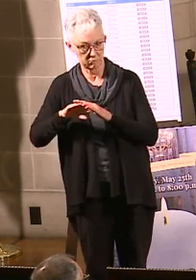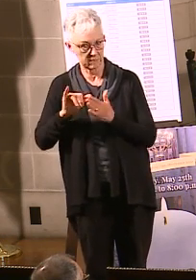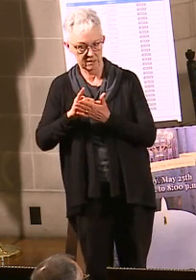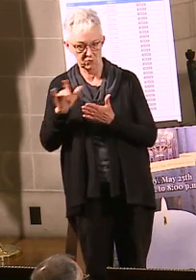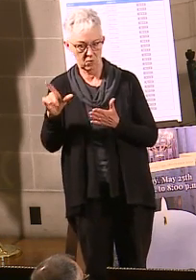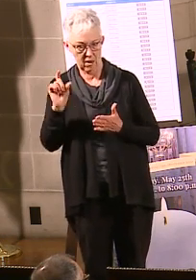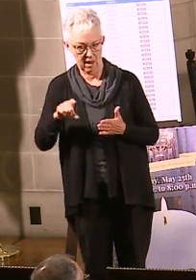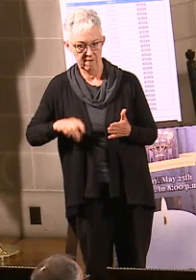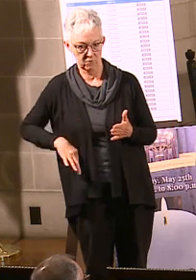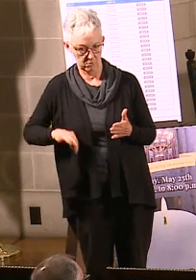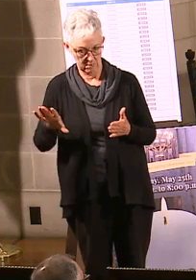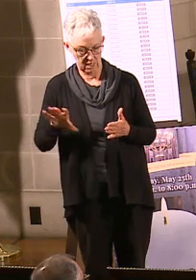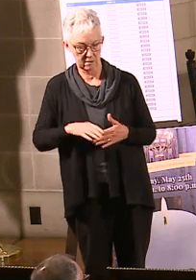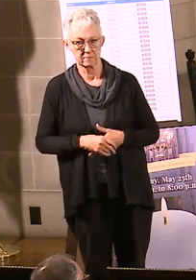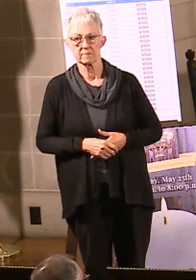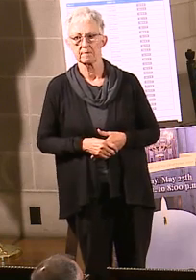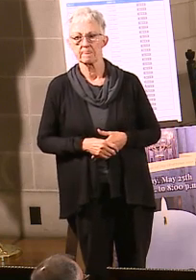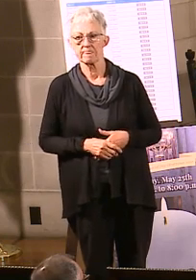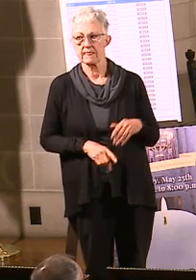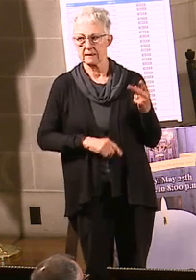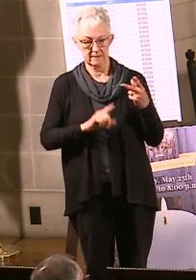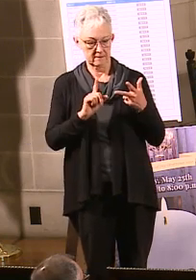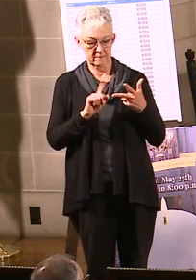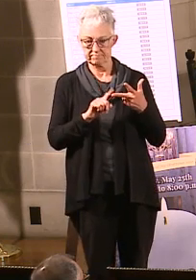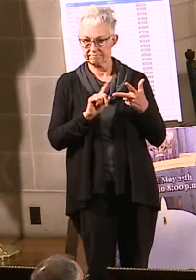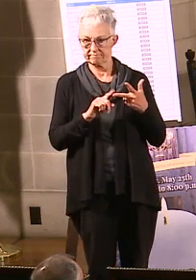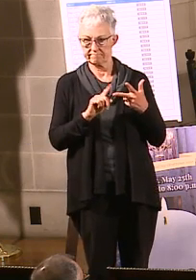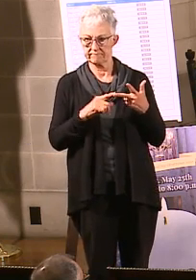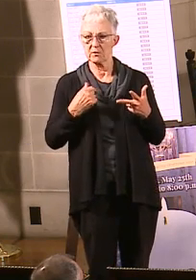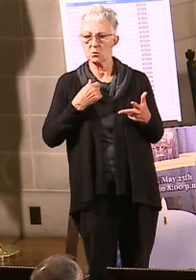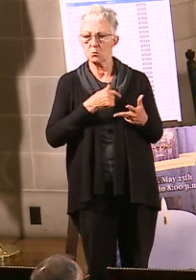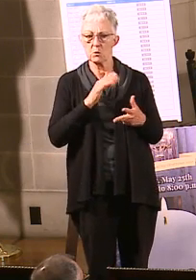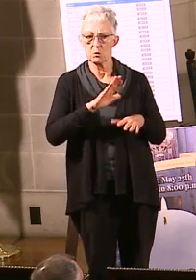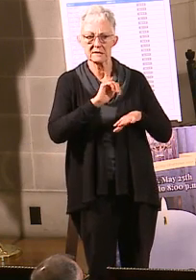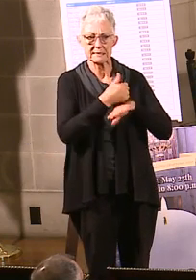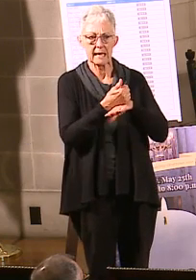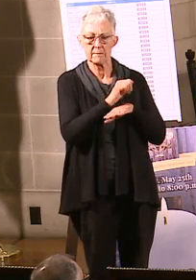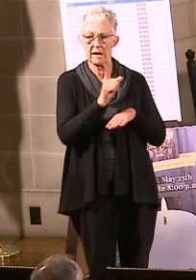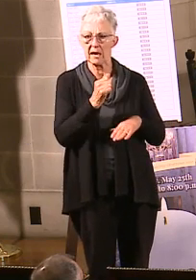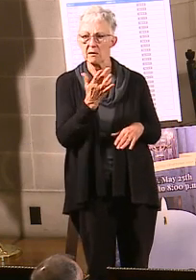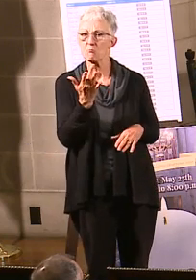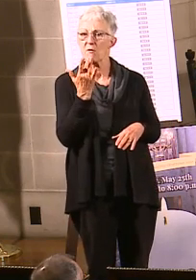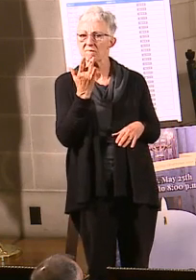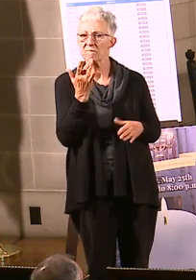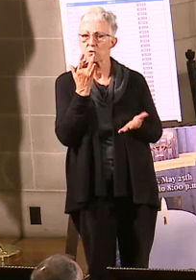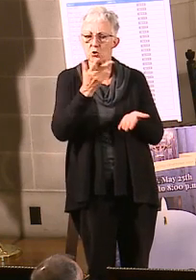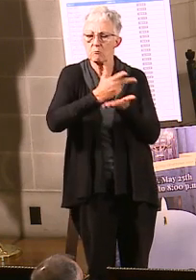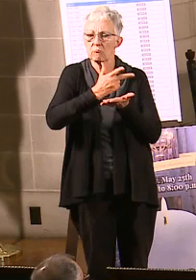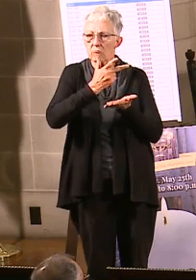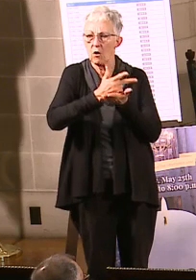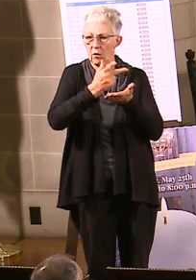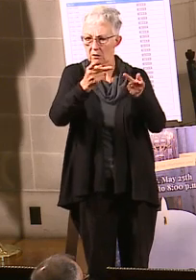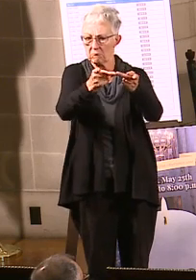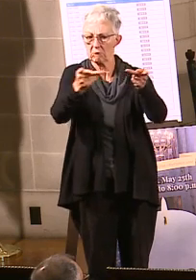Third, as the governor mentioned, we're starting a preferred parking program for expectant and new